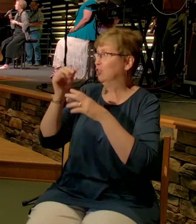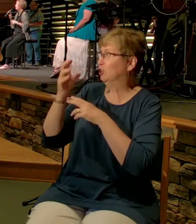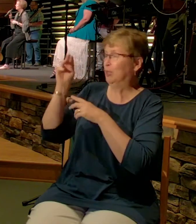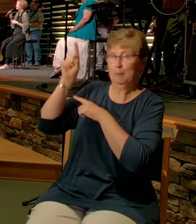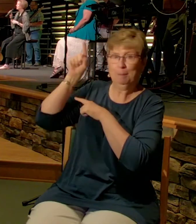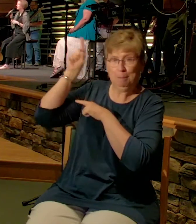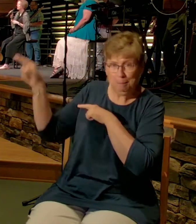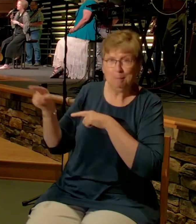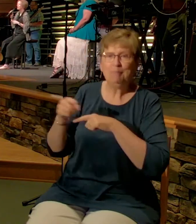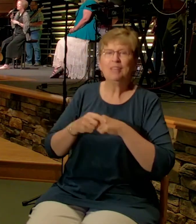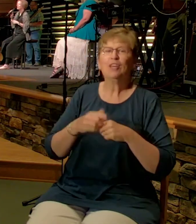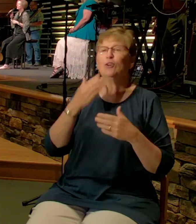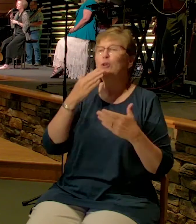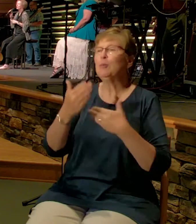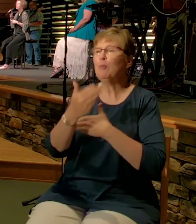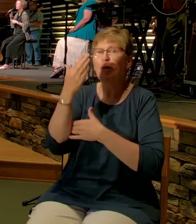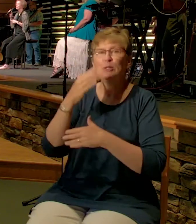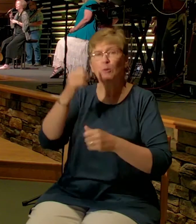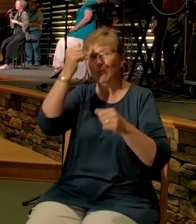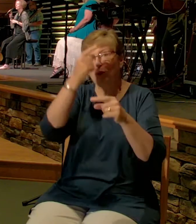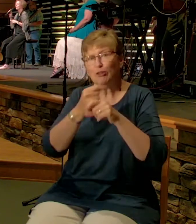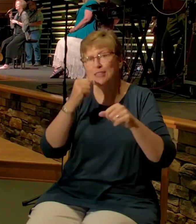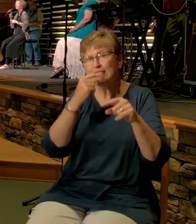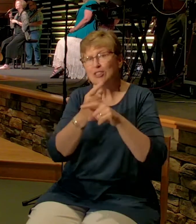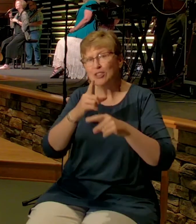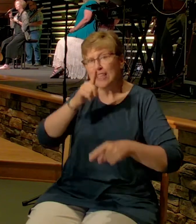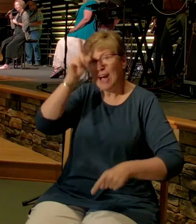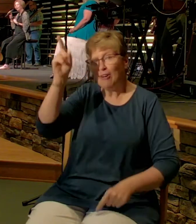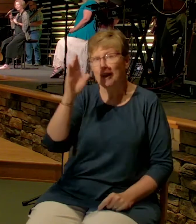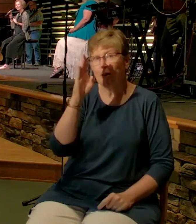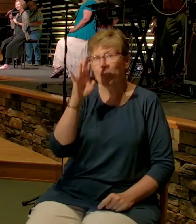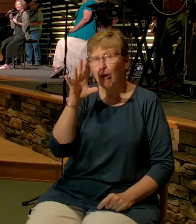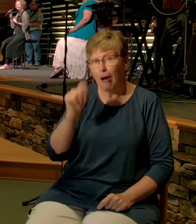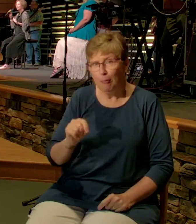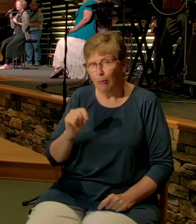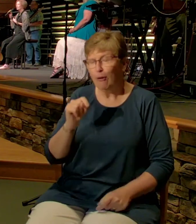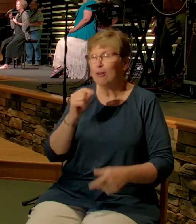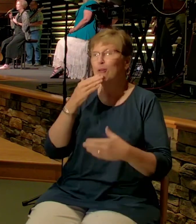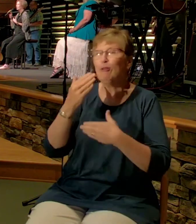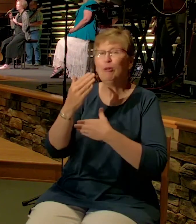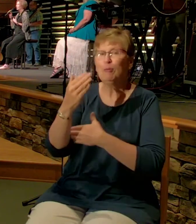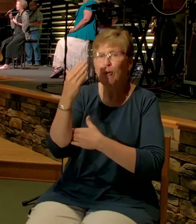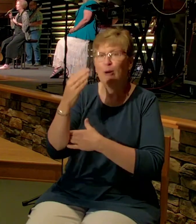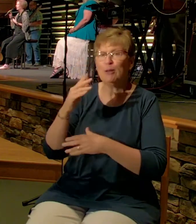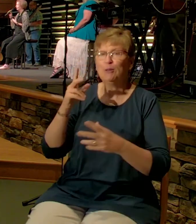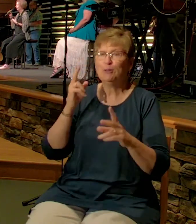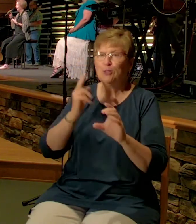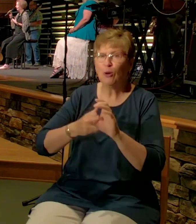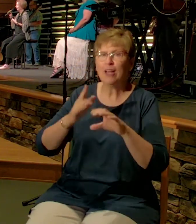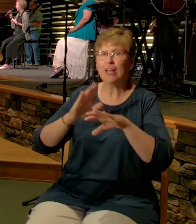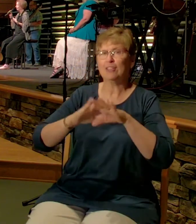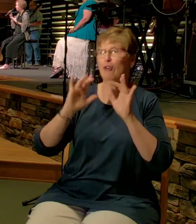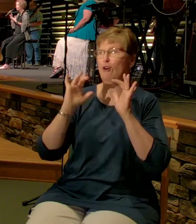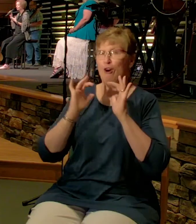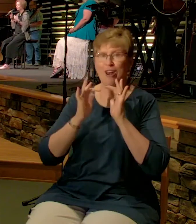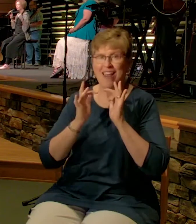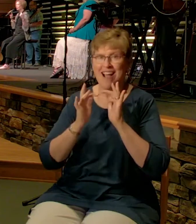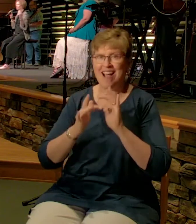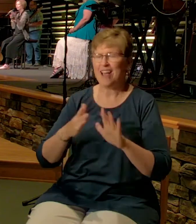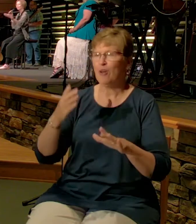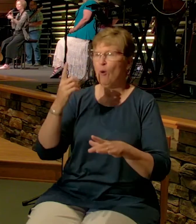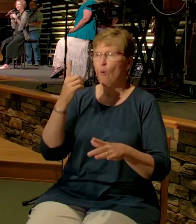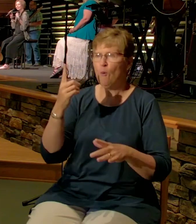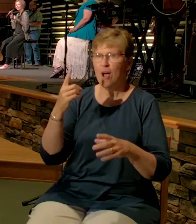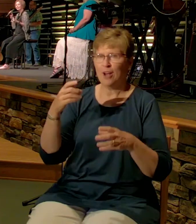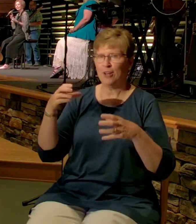Good morning to our brothers and sisters out in Brockport, and good morning to those who are joining us online, one church in